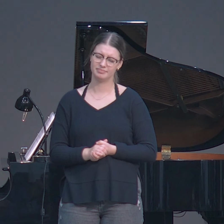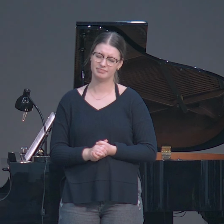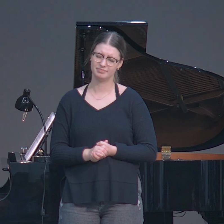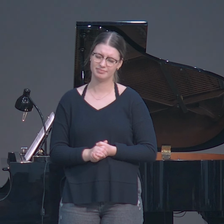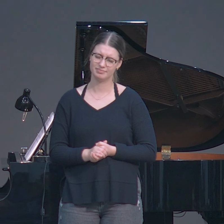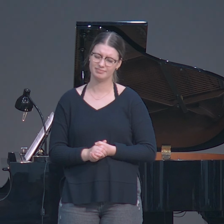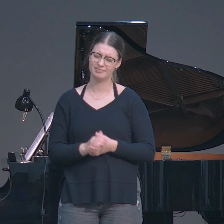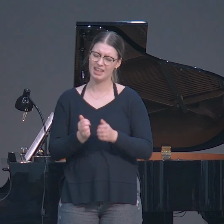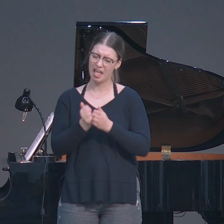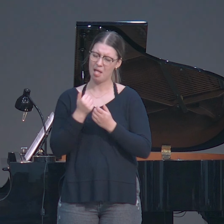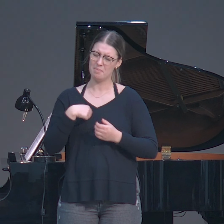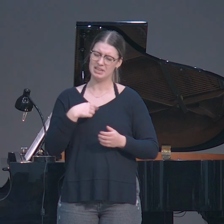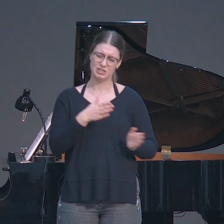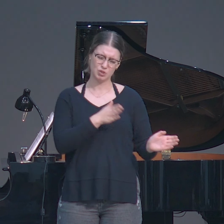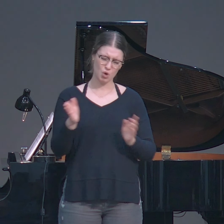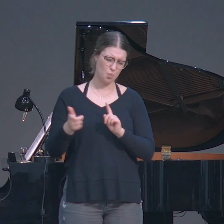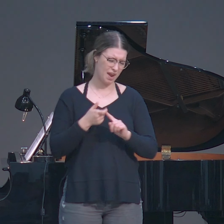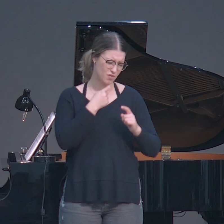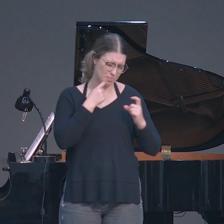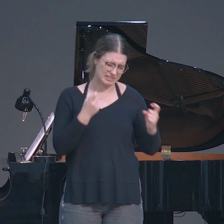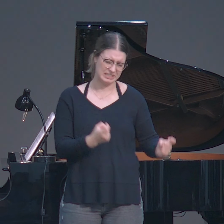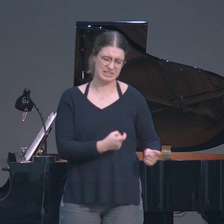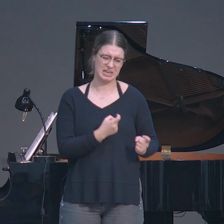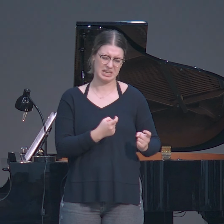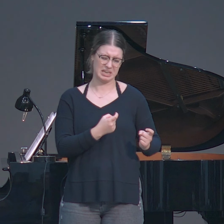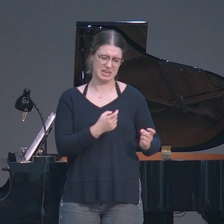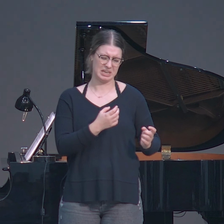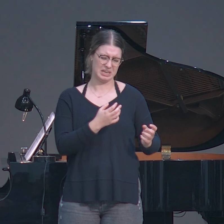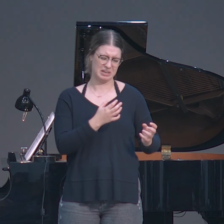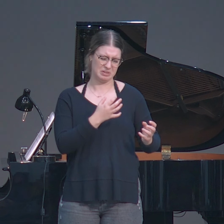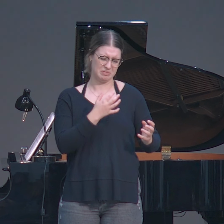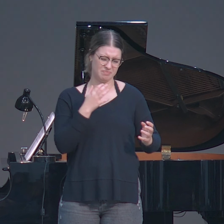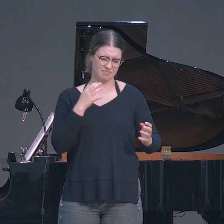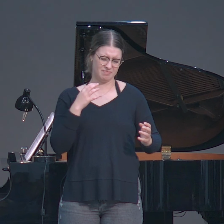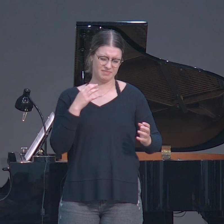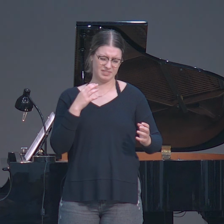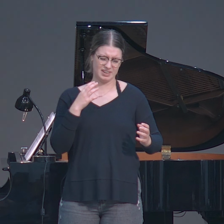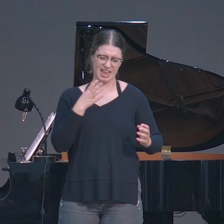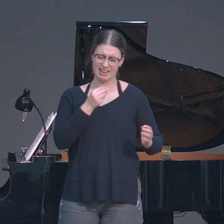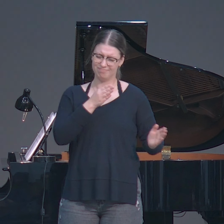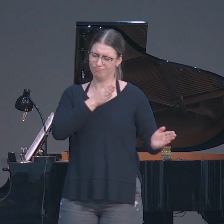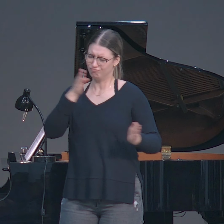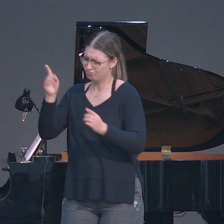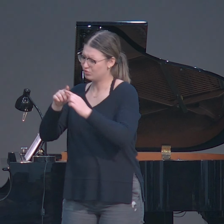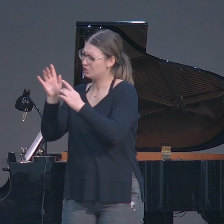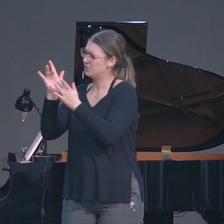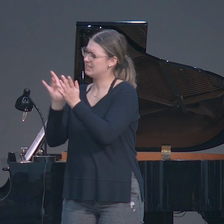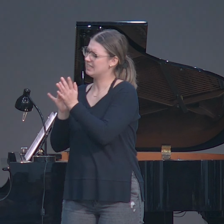They would turn away from their sin and your wrath and turn towards Jesus.